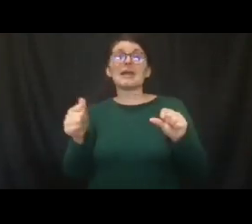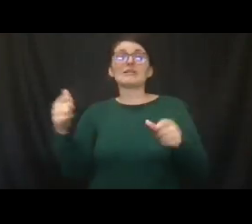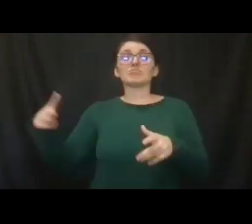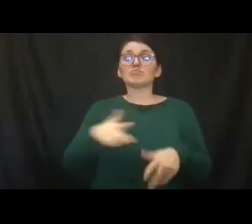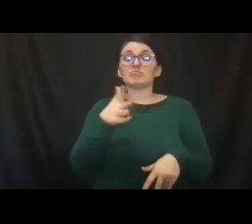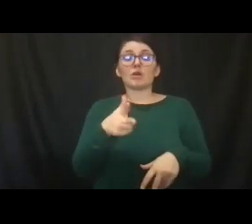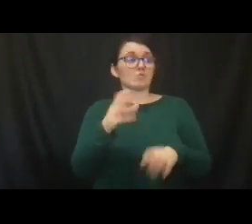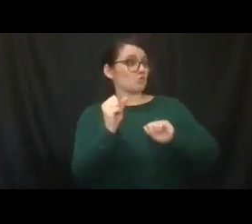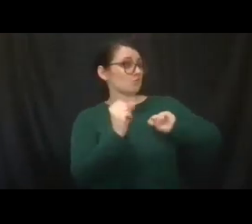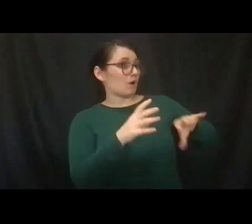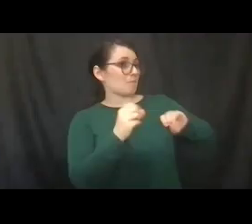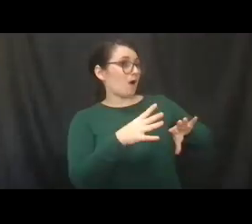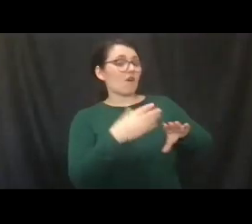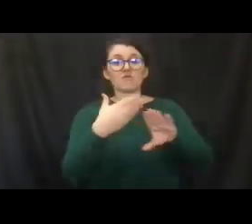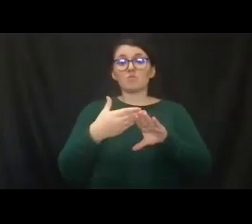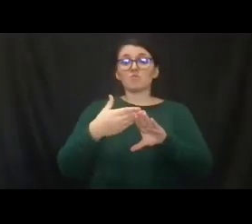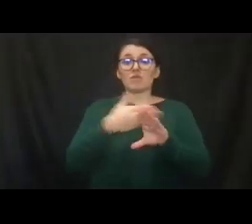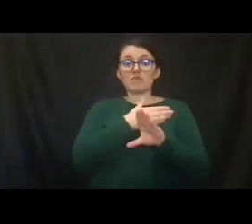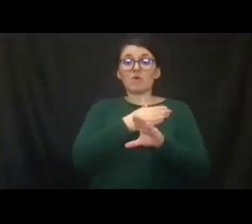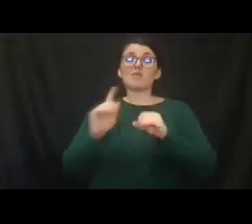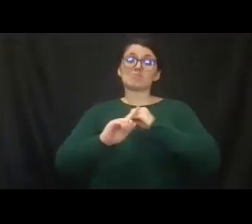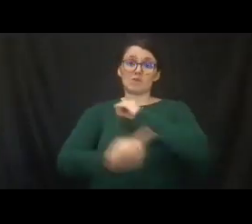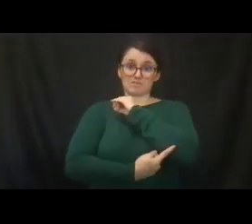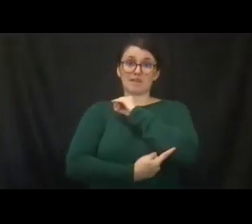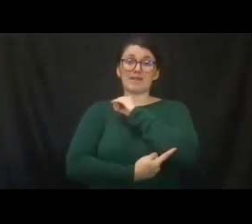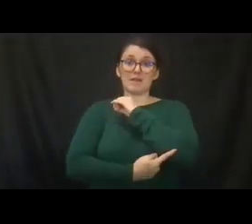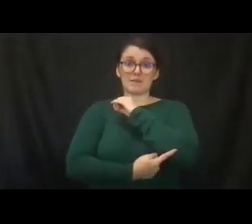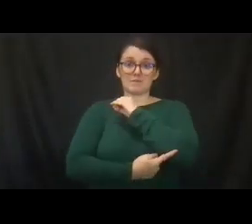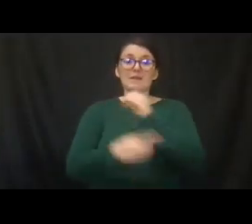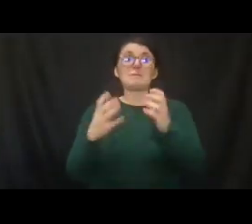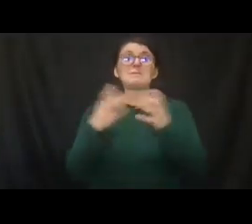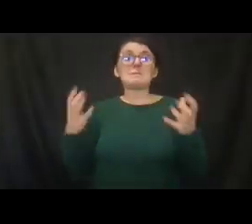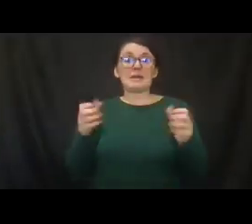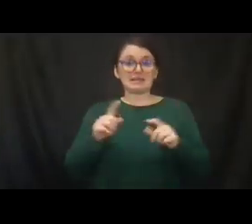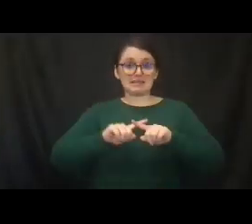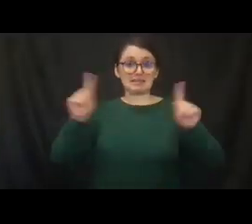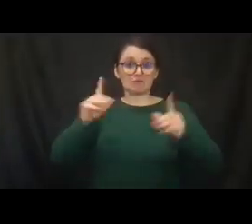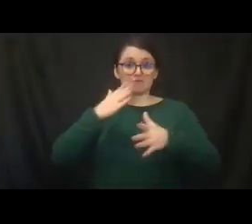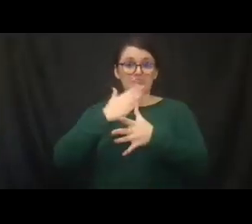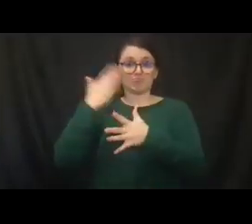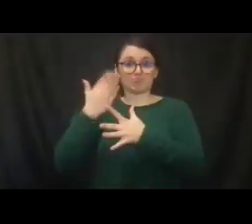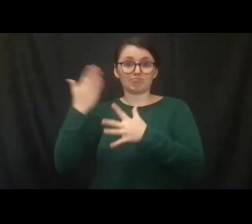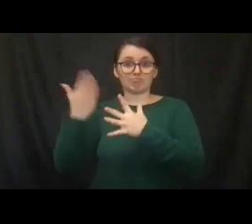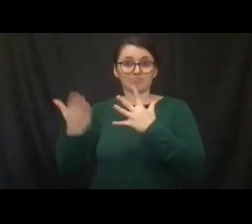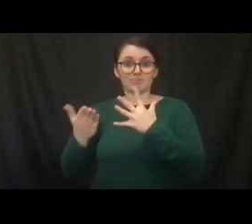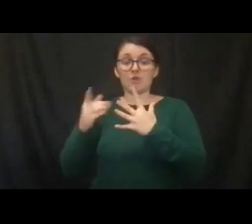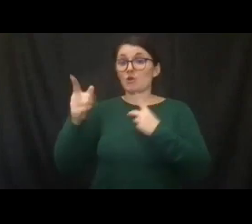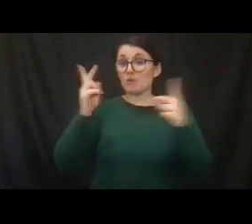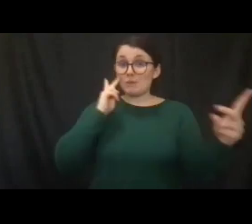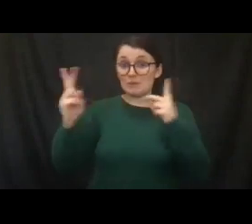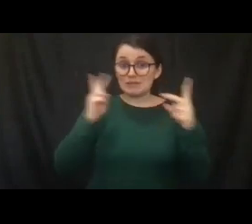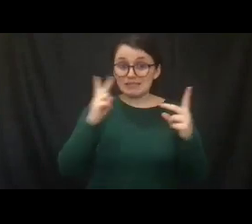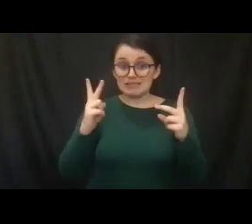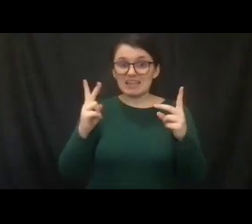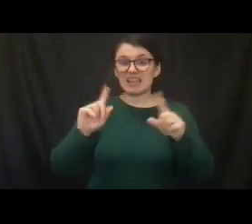you go dump into the big area too. So lots of different things, mattresses, all kinds of stuff. Yes, you're going to see all sorts of things that are thrown away in the pit